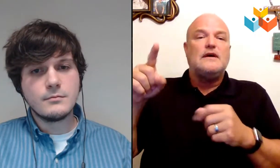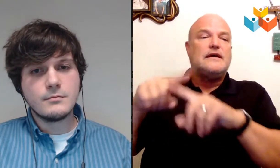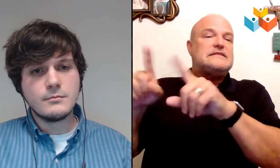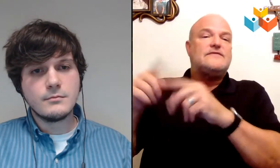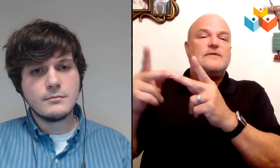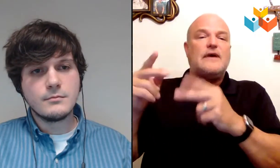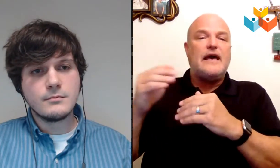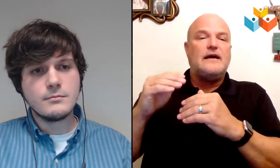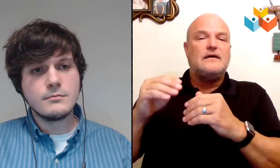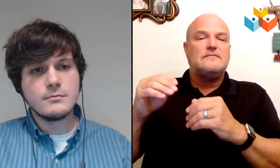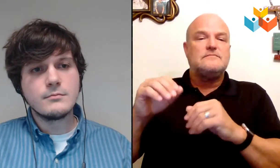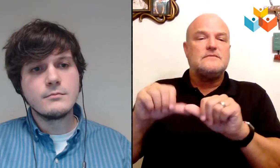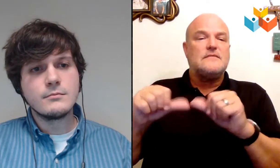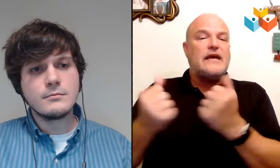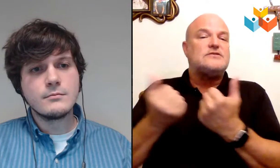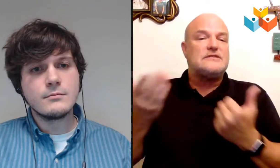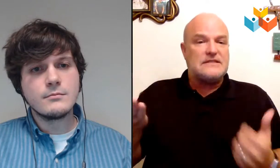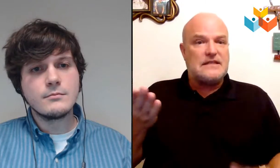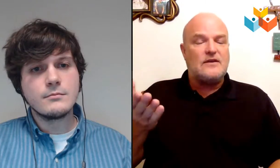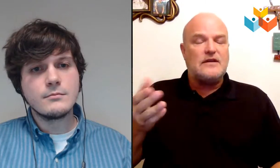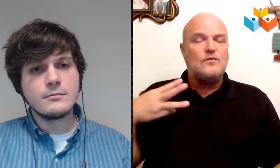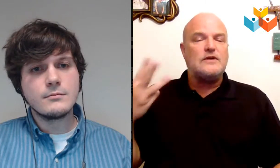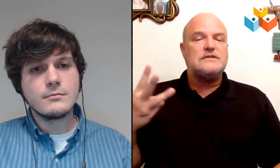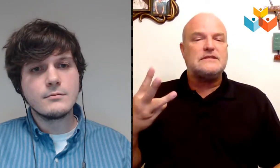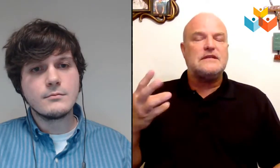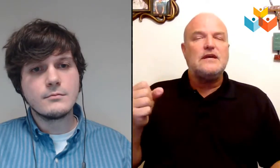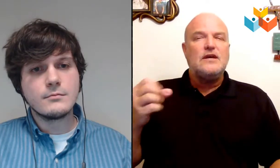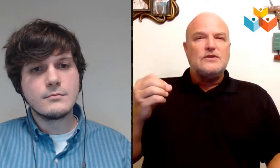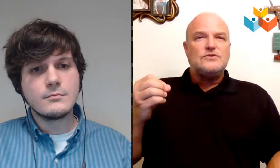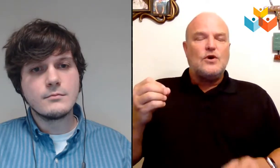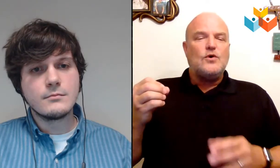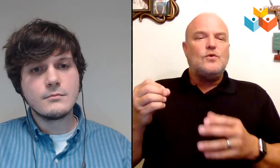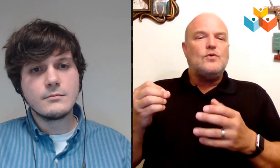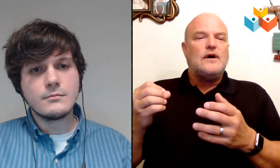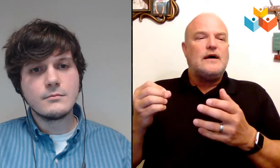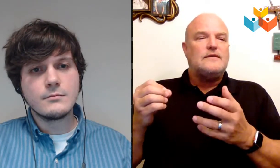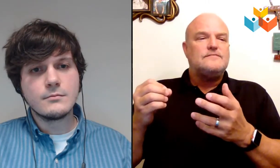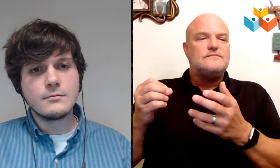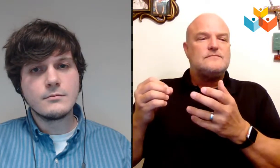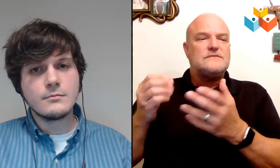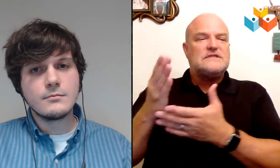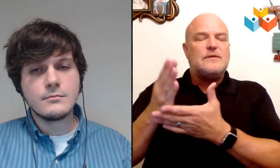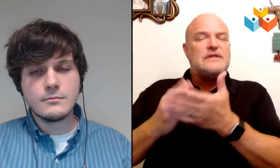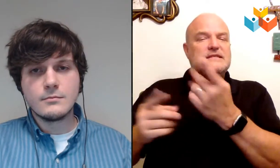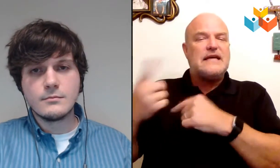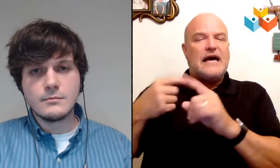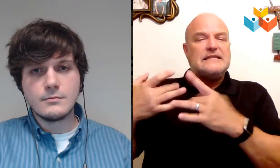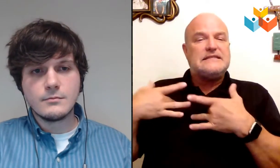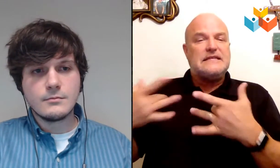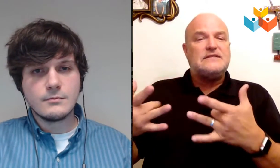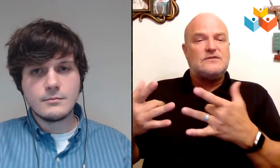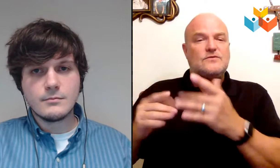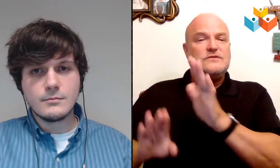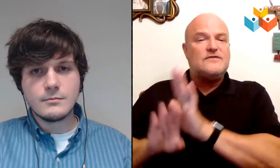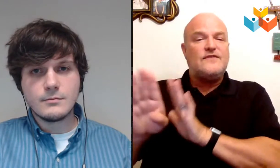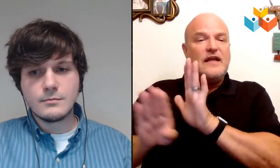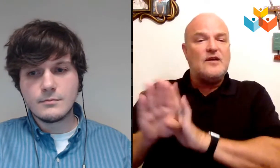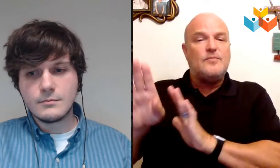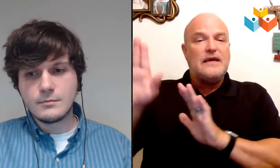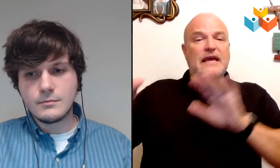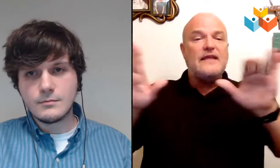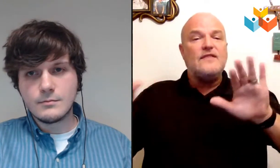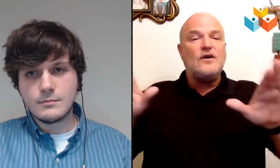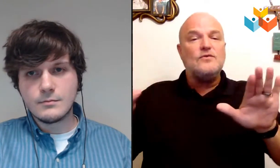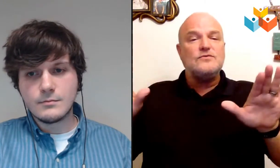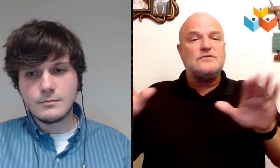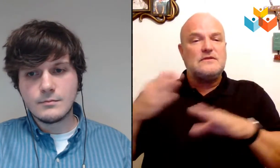for different agencies there in Washington. So some of the signs tend to